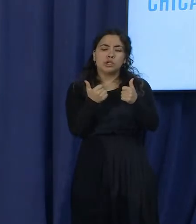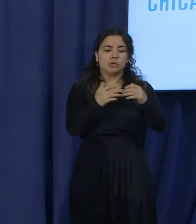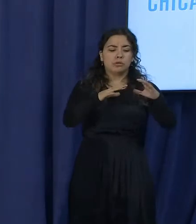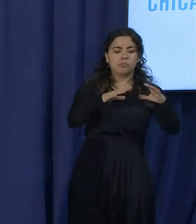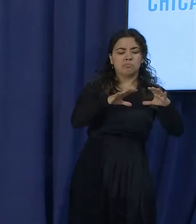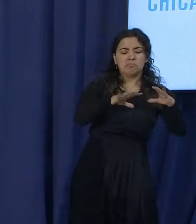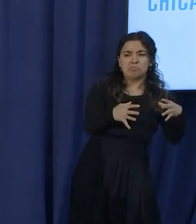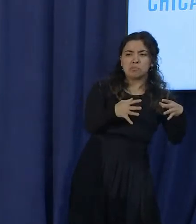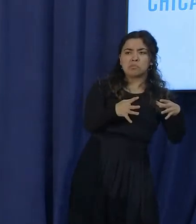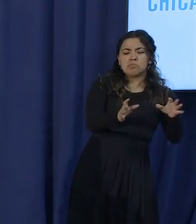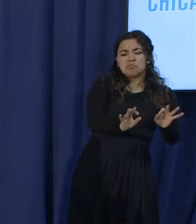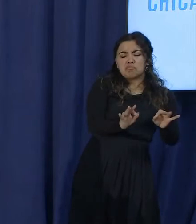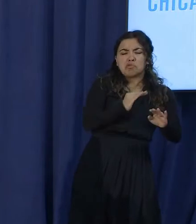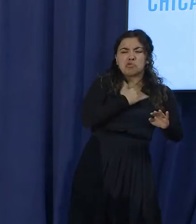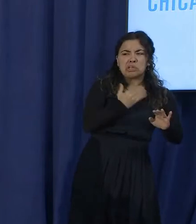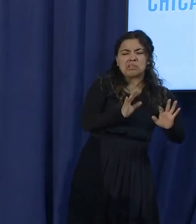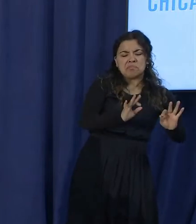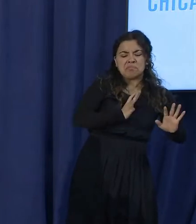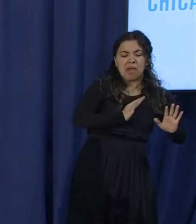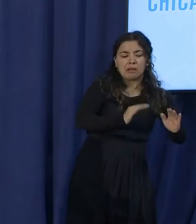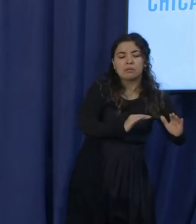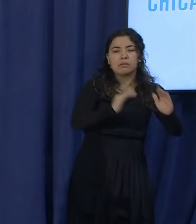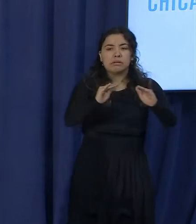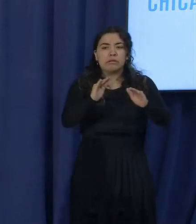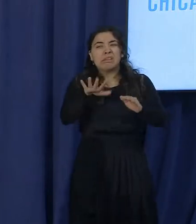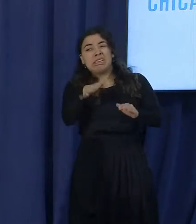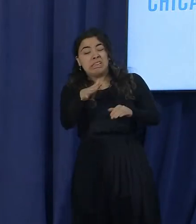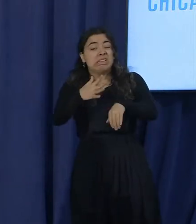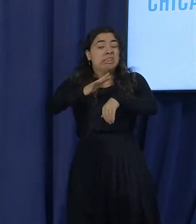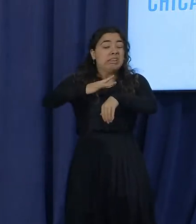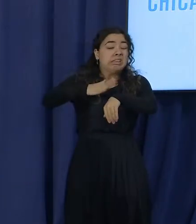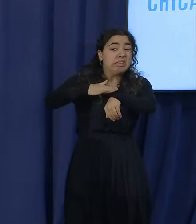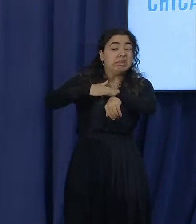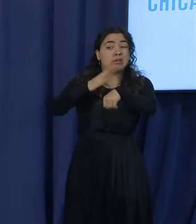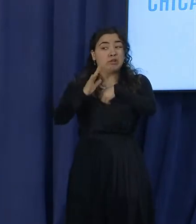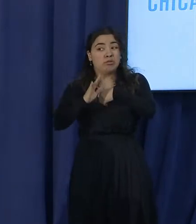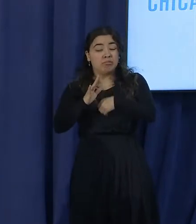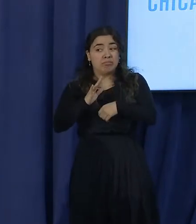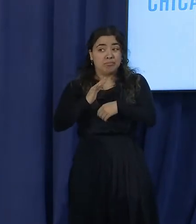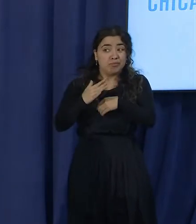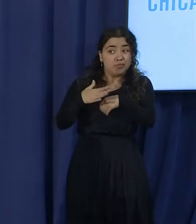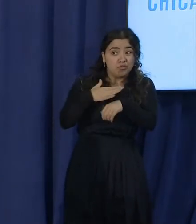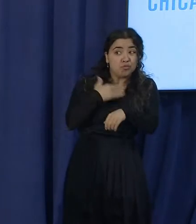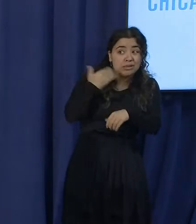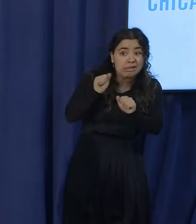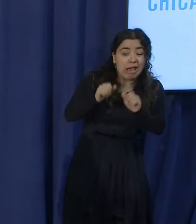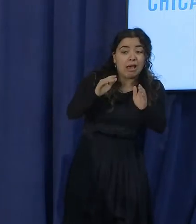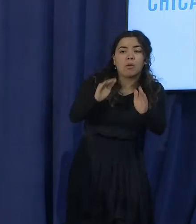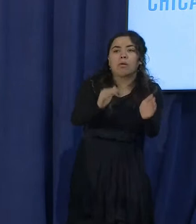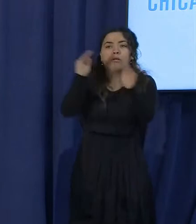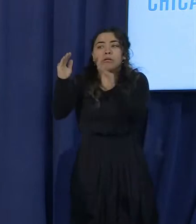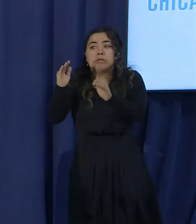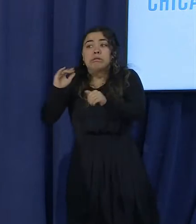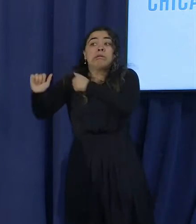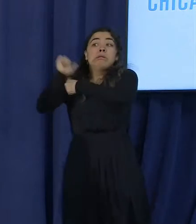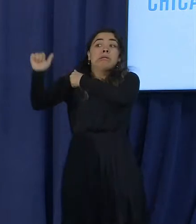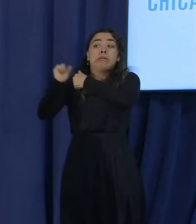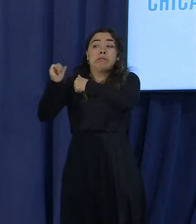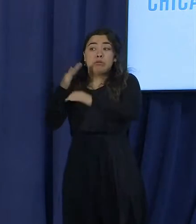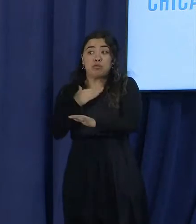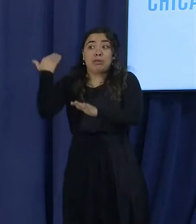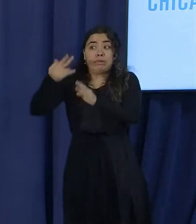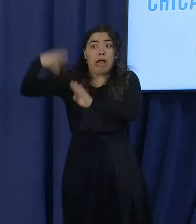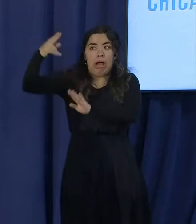in terms of COVID. And that has matched very well to the COVID vaccine uptake data that we've seen to date. So we've identified